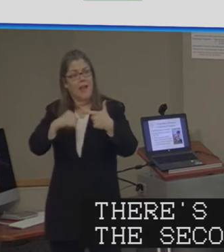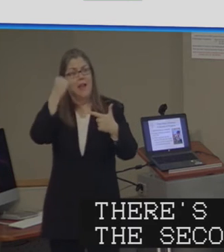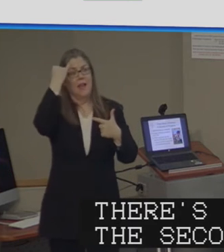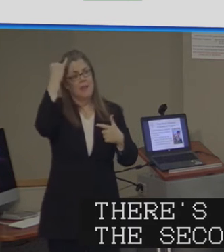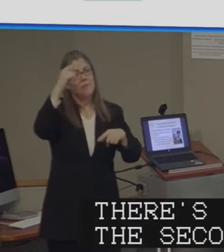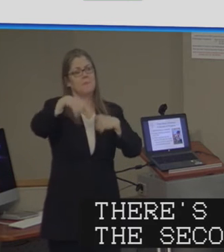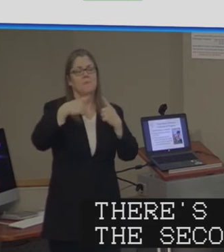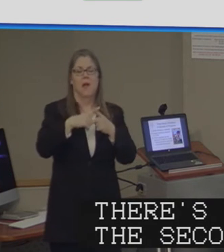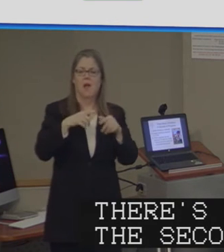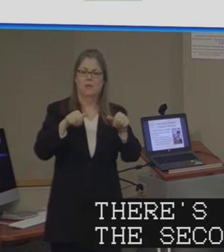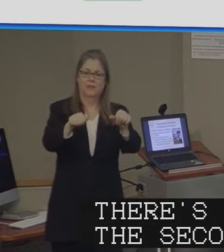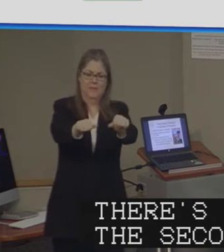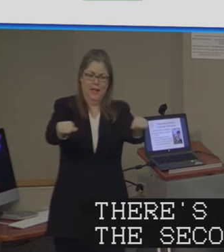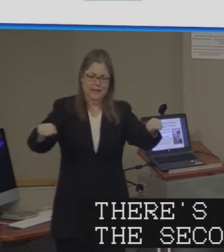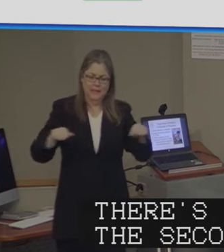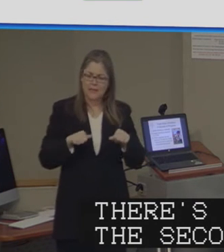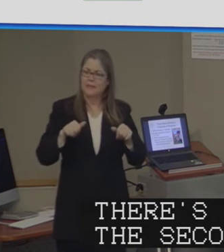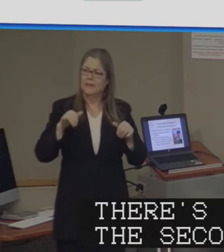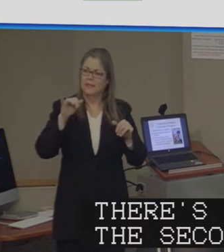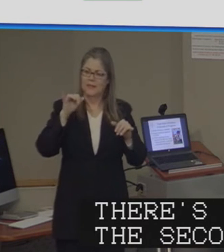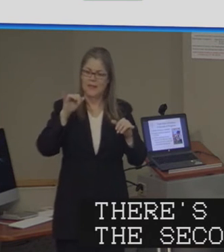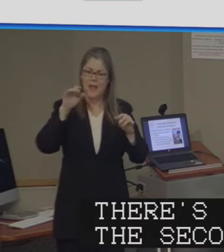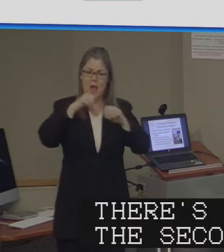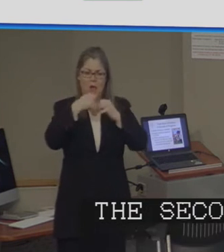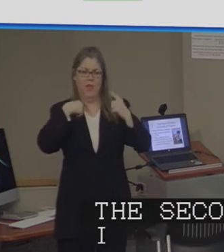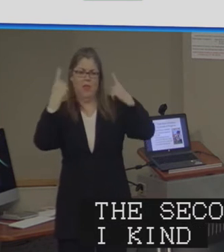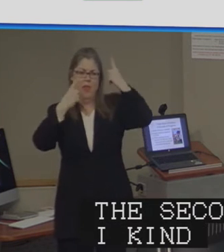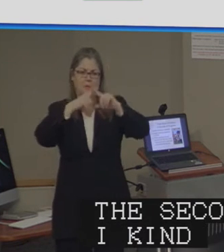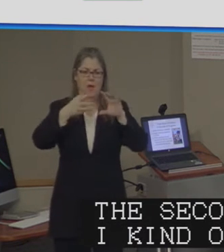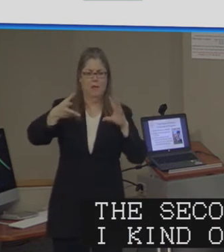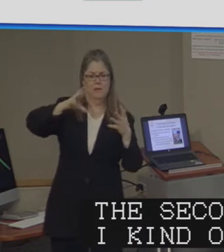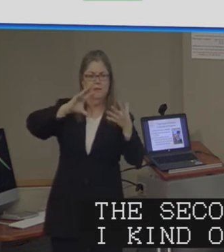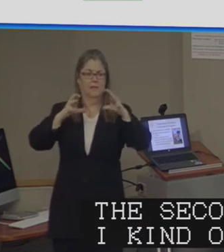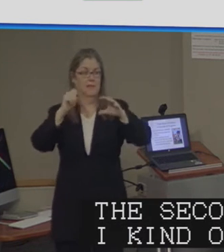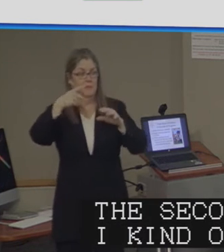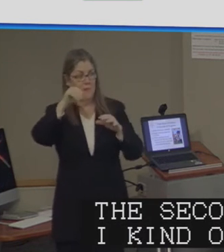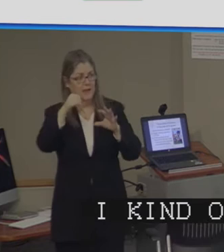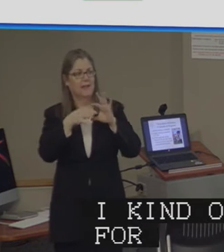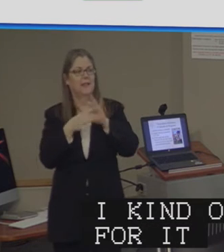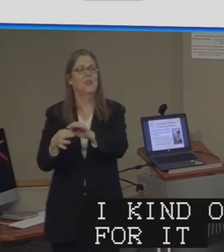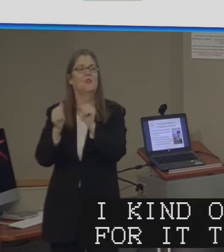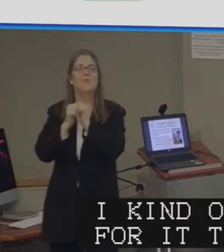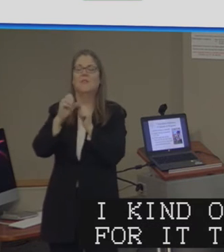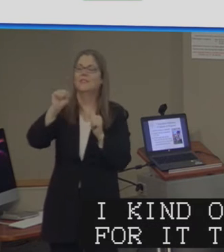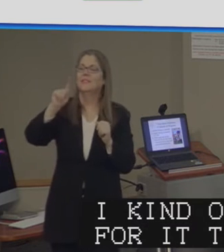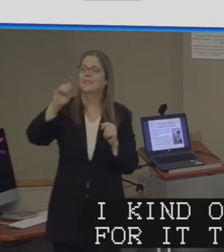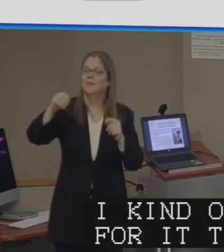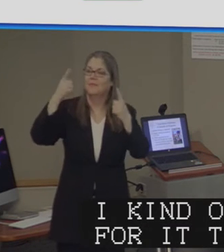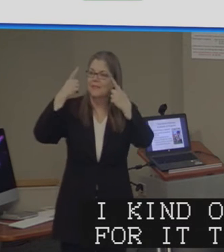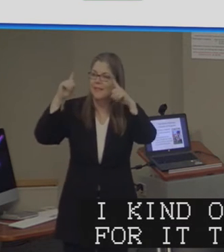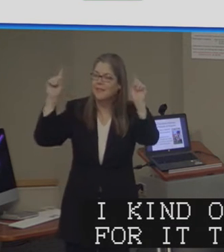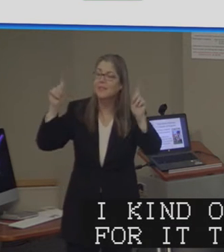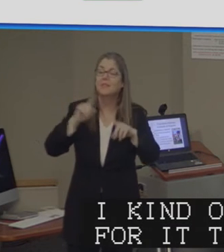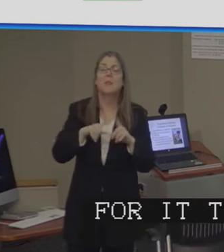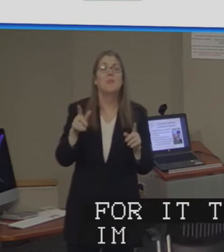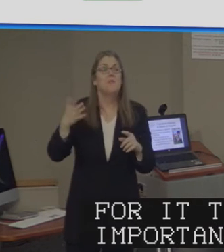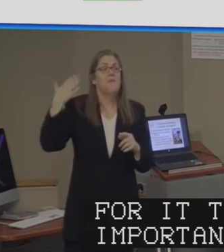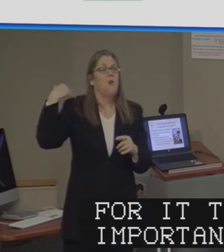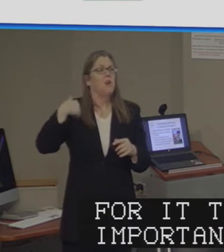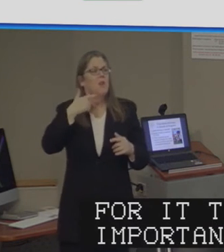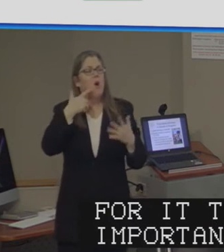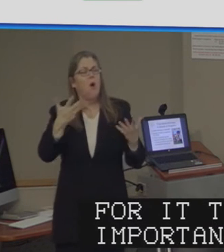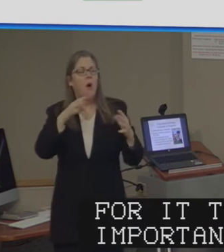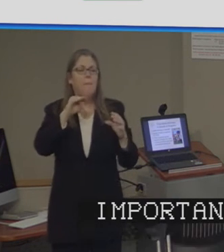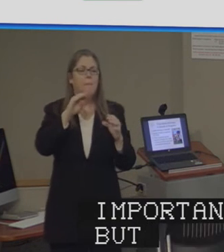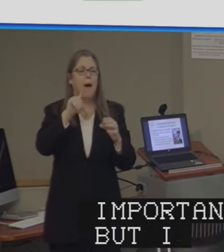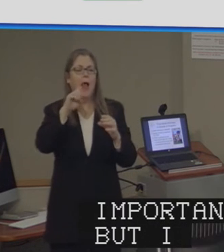spatial thinking is important to STEM success, but I was only making a verbal argument. I was only saying, oh, there's a molecule